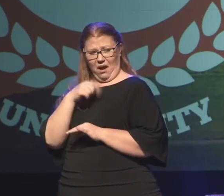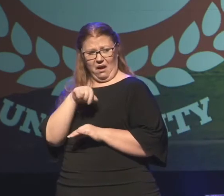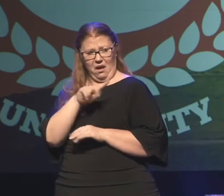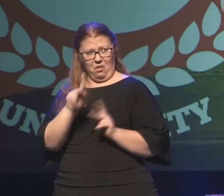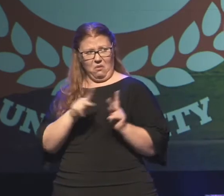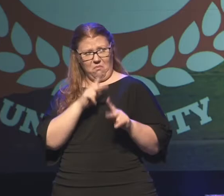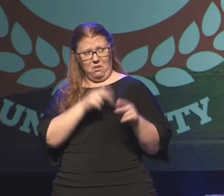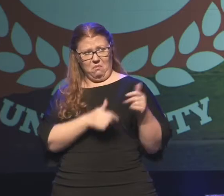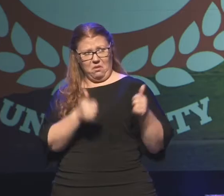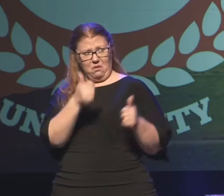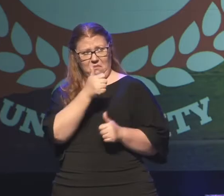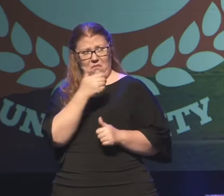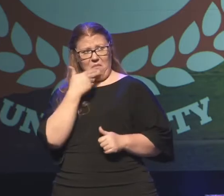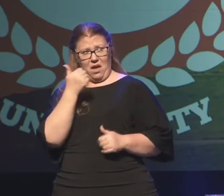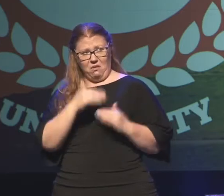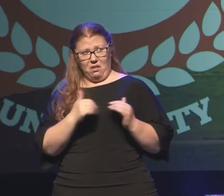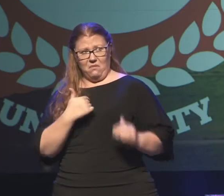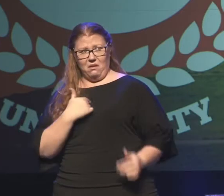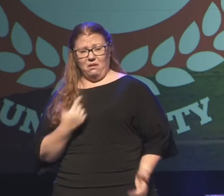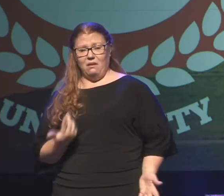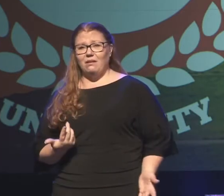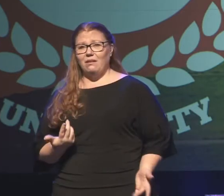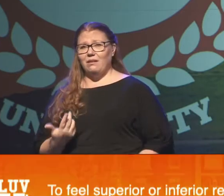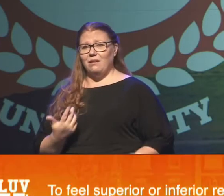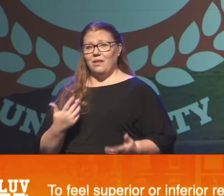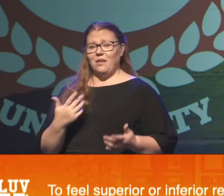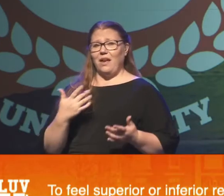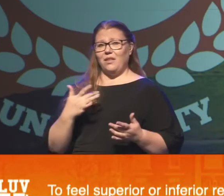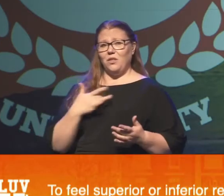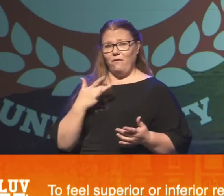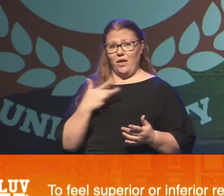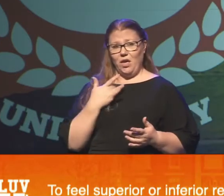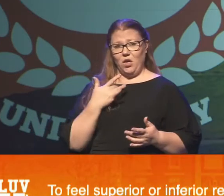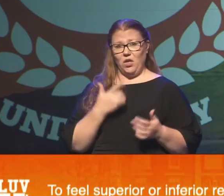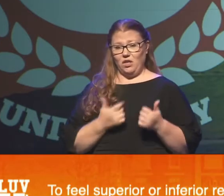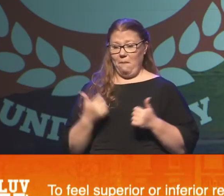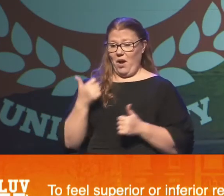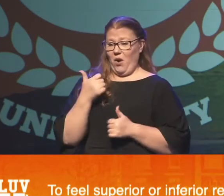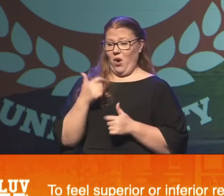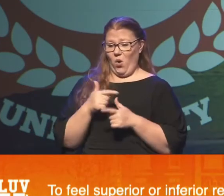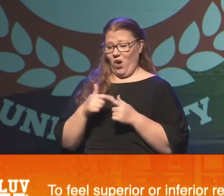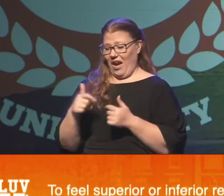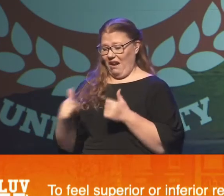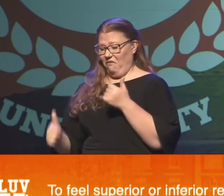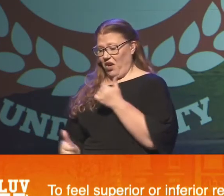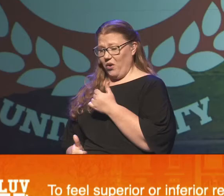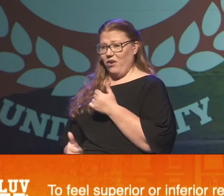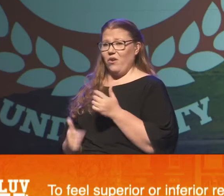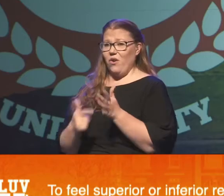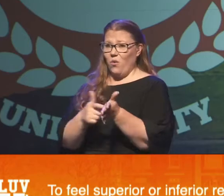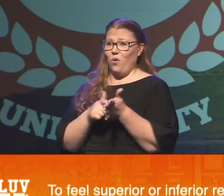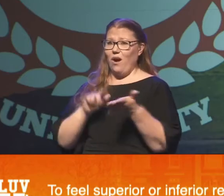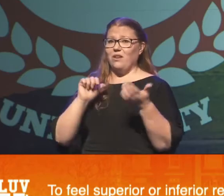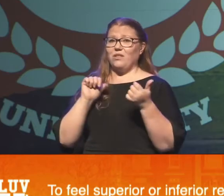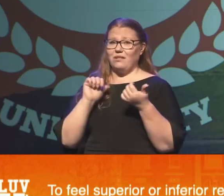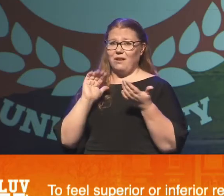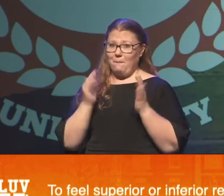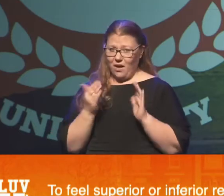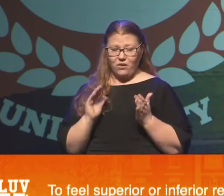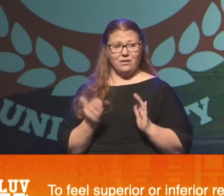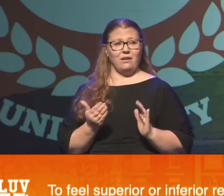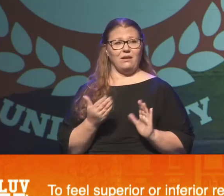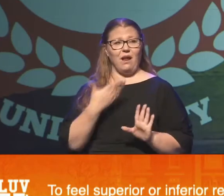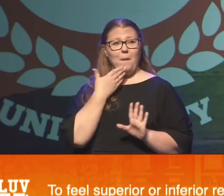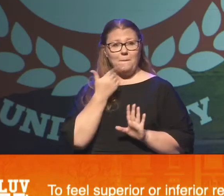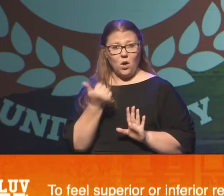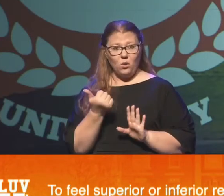that. To feel superior or inferior requires comparison. And